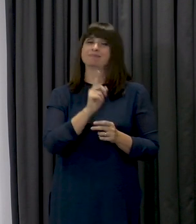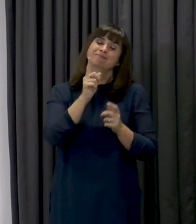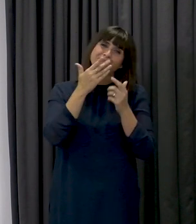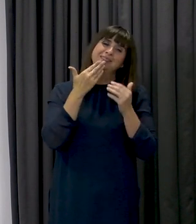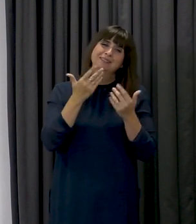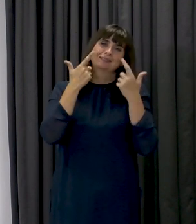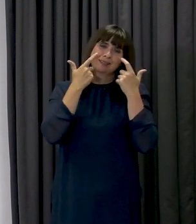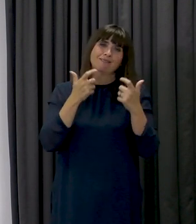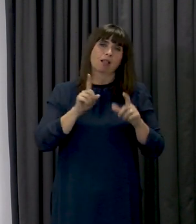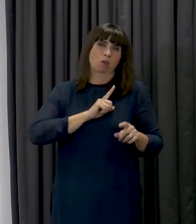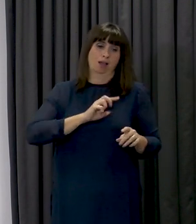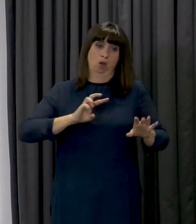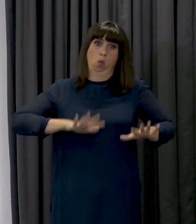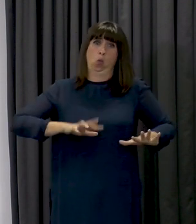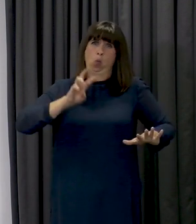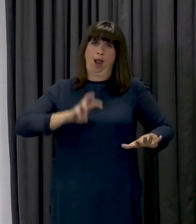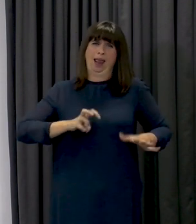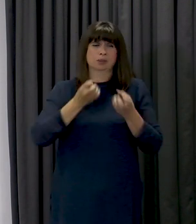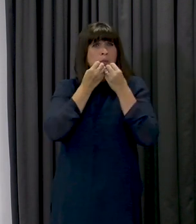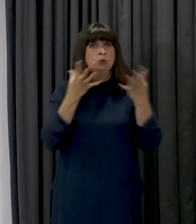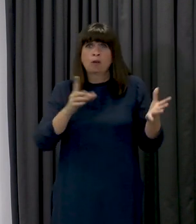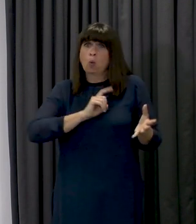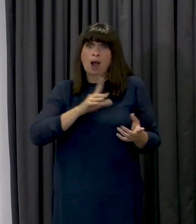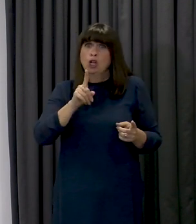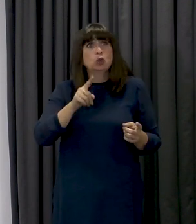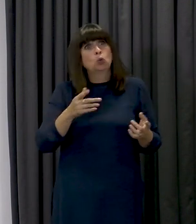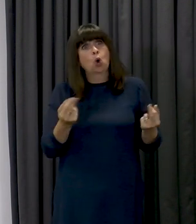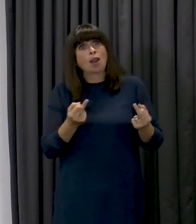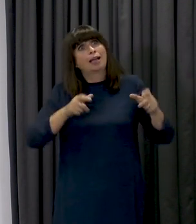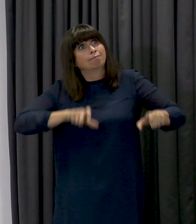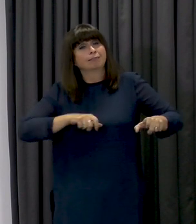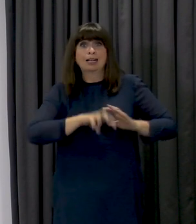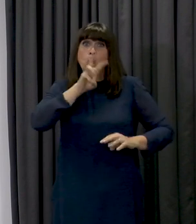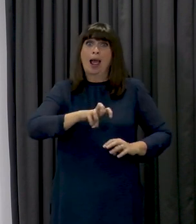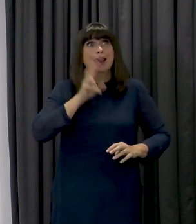mind that Wales itself is a wonderful place to go on holiday.